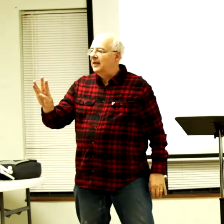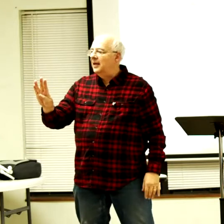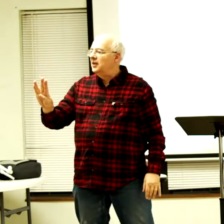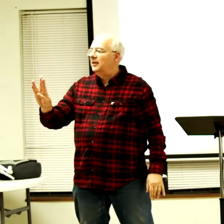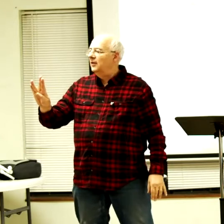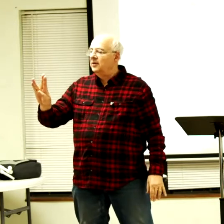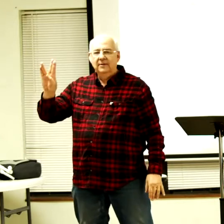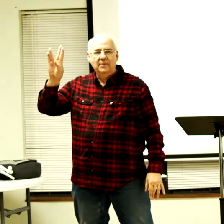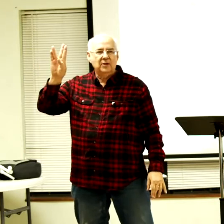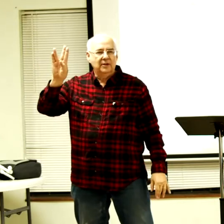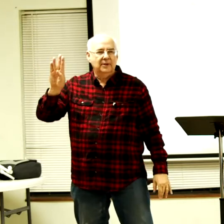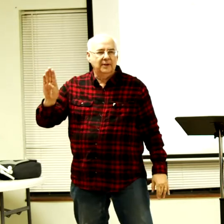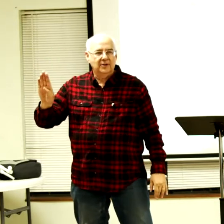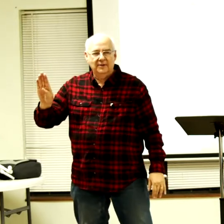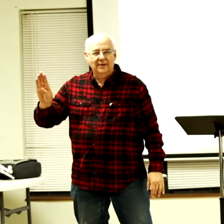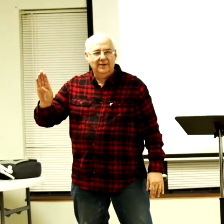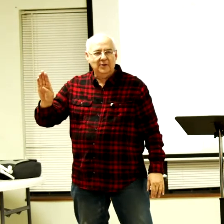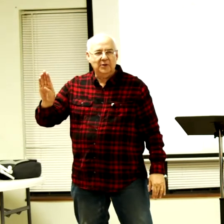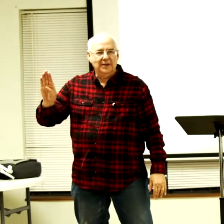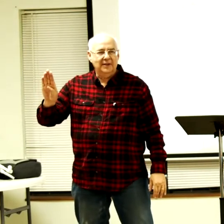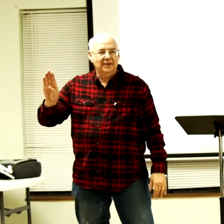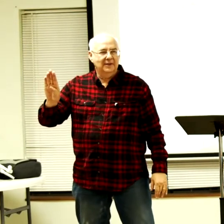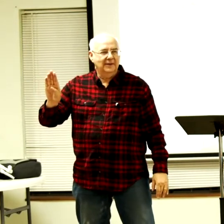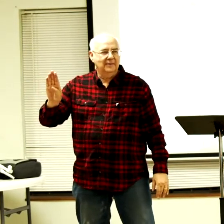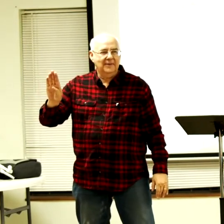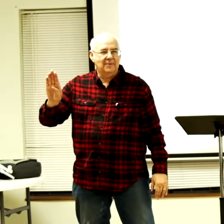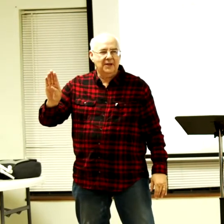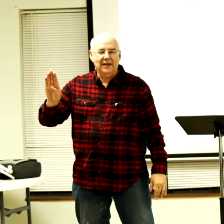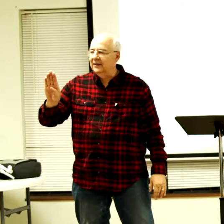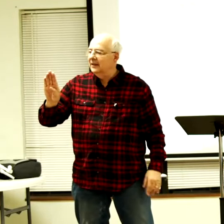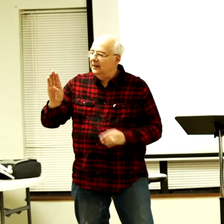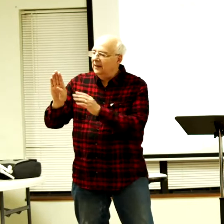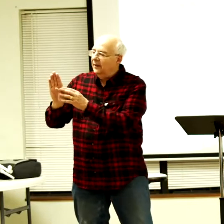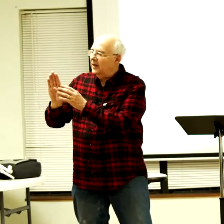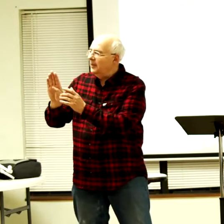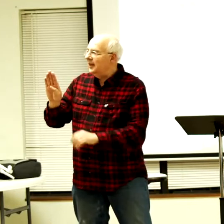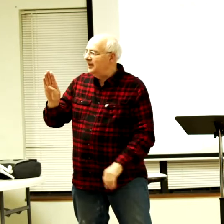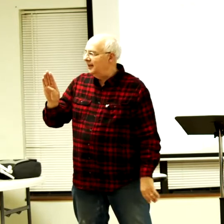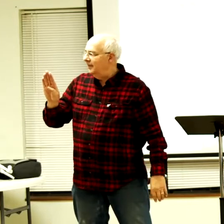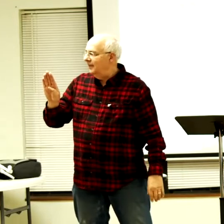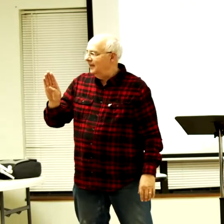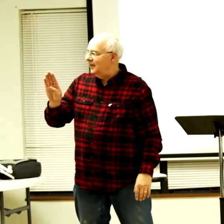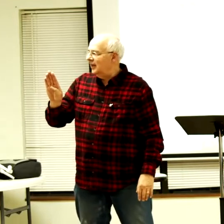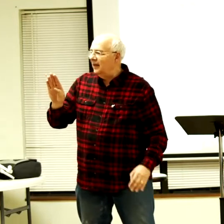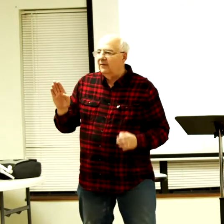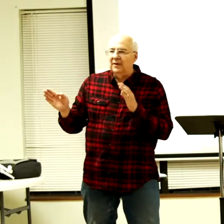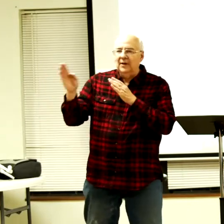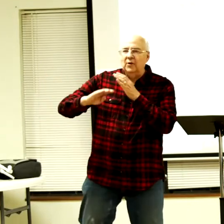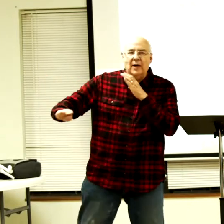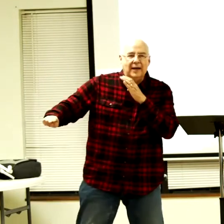Again, it's not the Vulcan peace symbol. It's the, keep it together. Thumb tucked in. It's kind of like if karate,